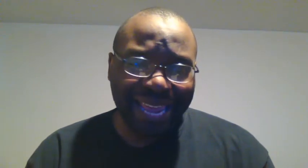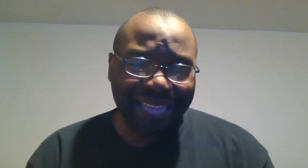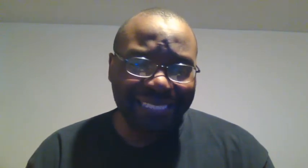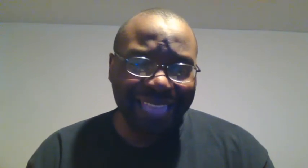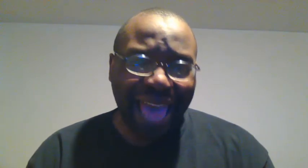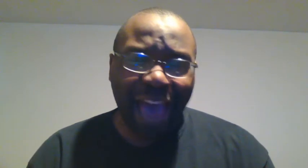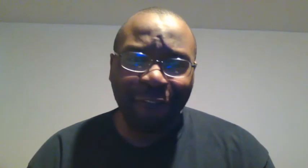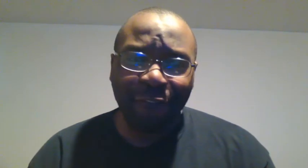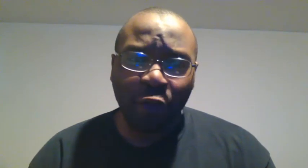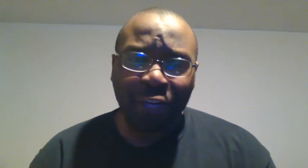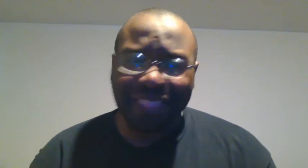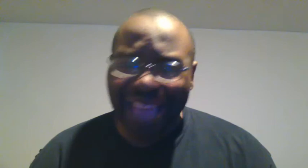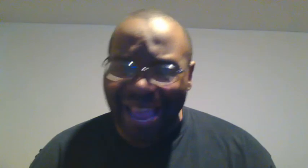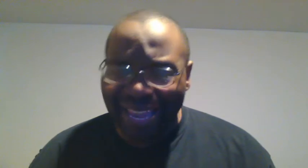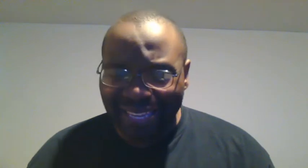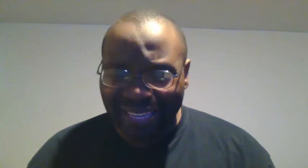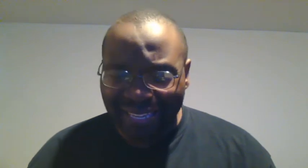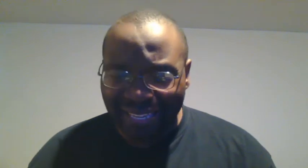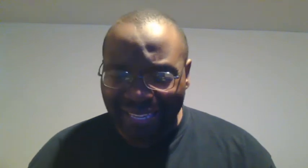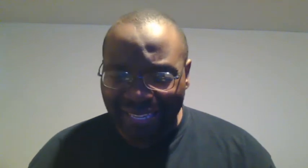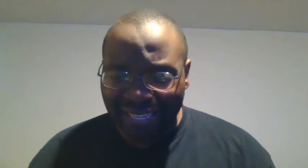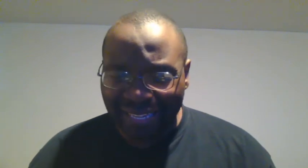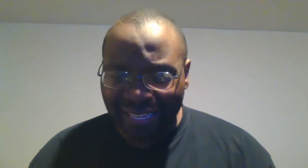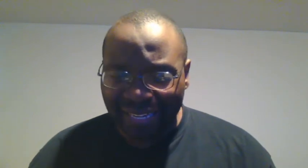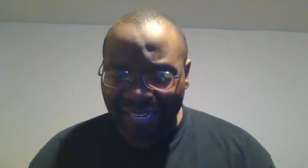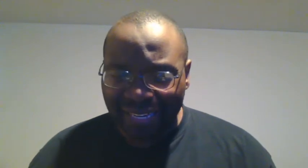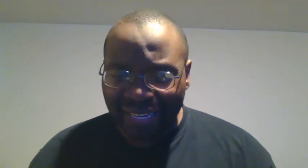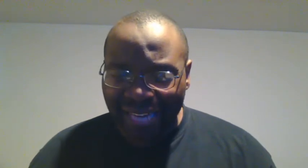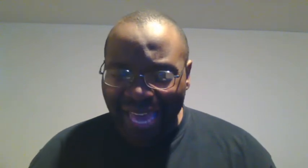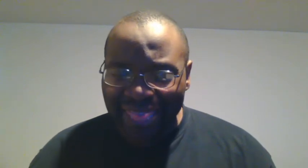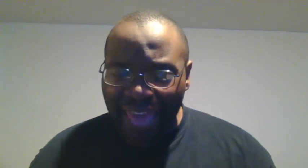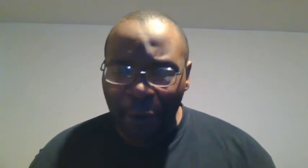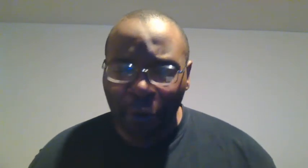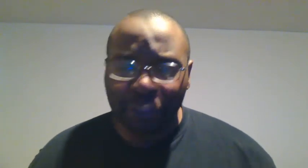and I felt like that person